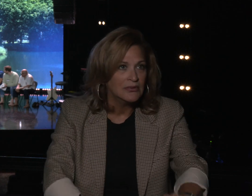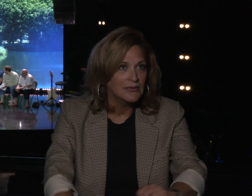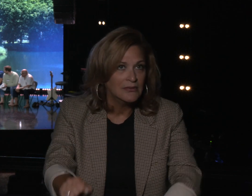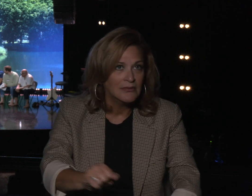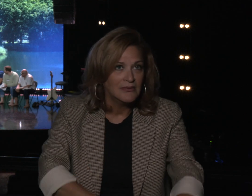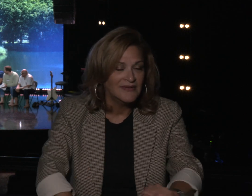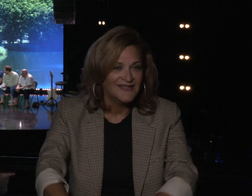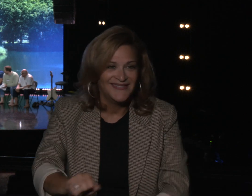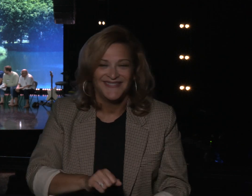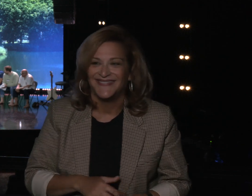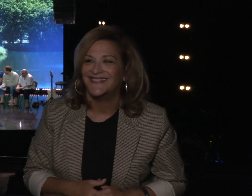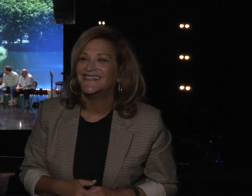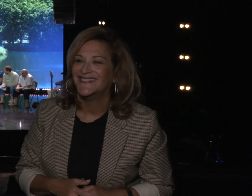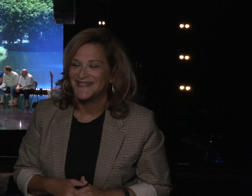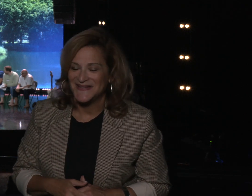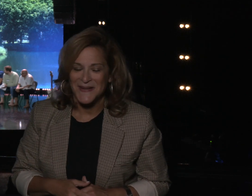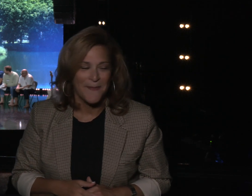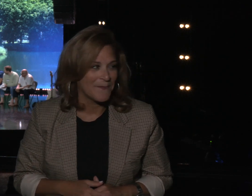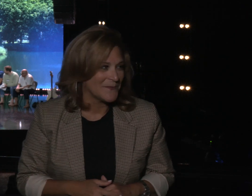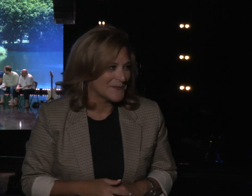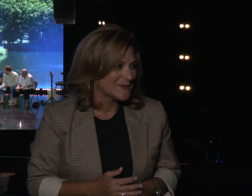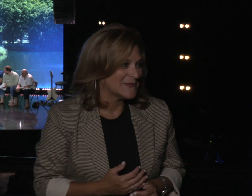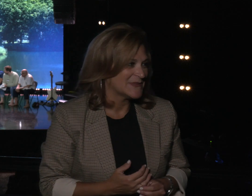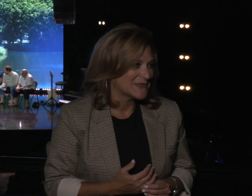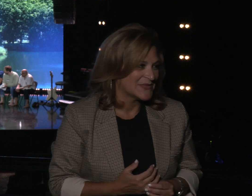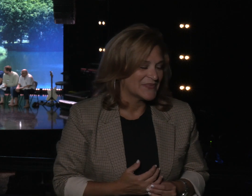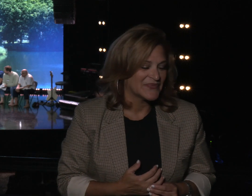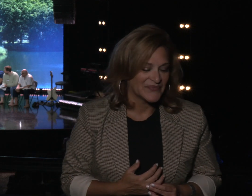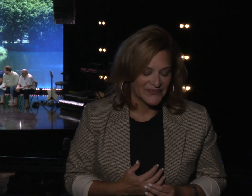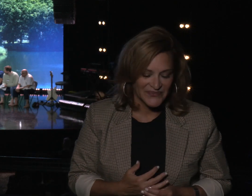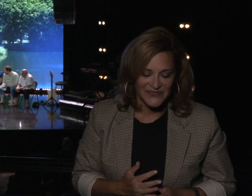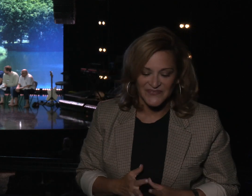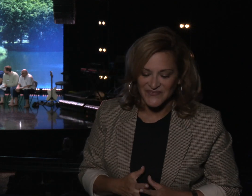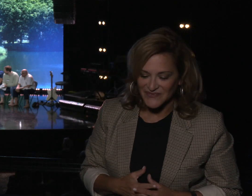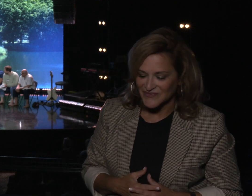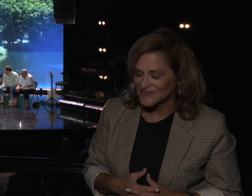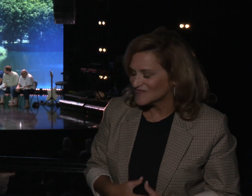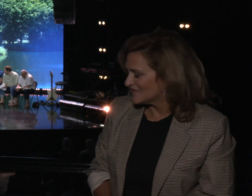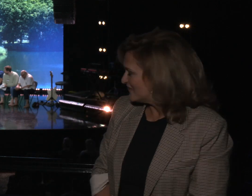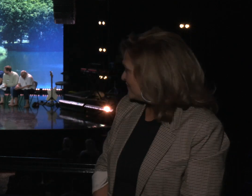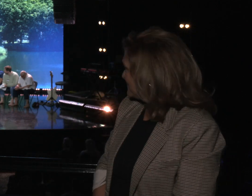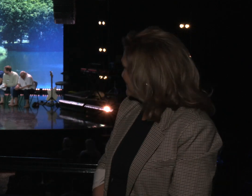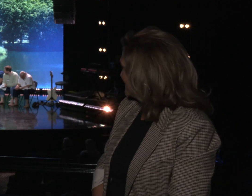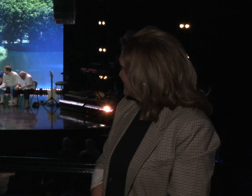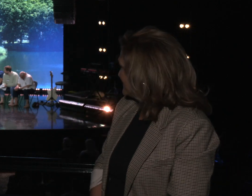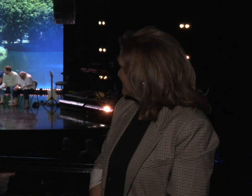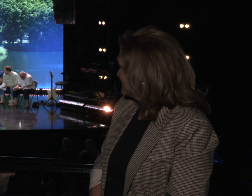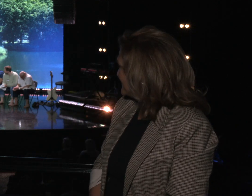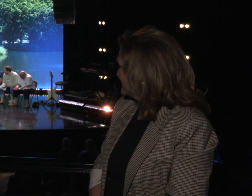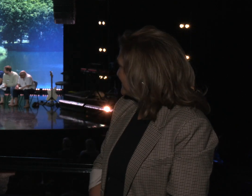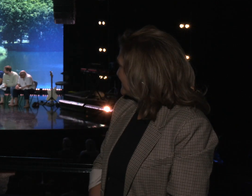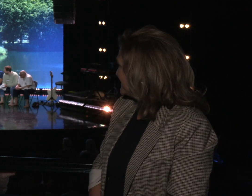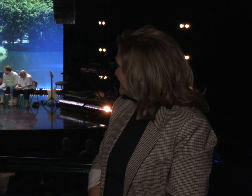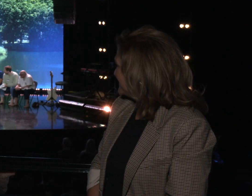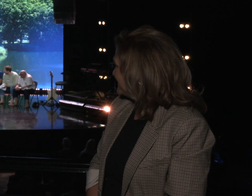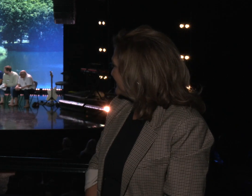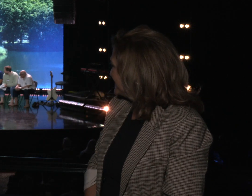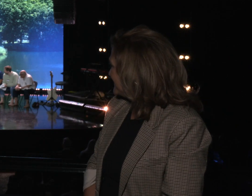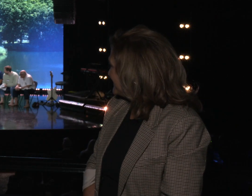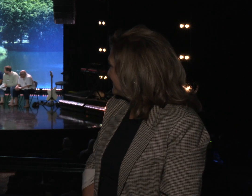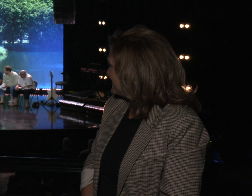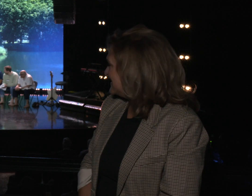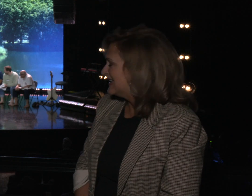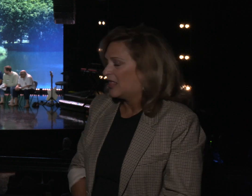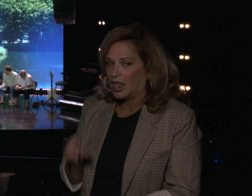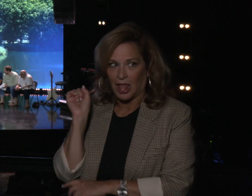we gotta wash these feet. Come here. James, pick that foot up. Come on. Take a little exercise